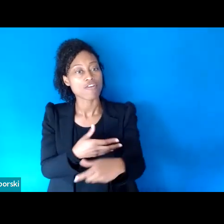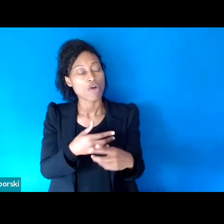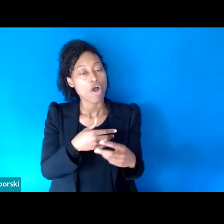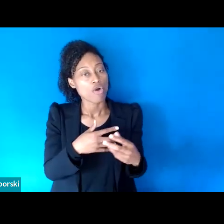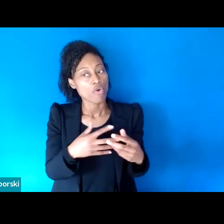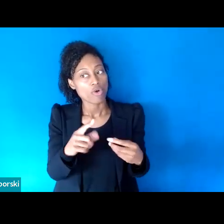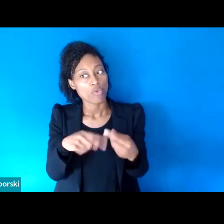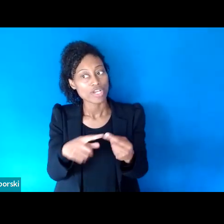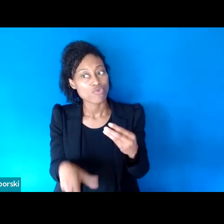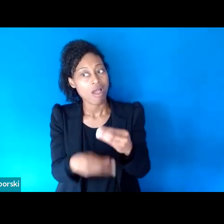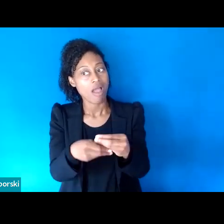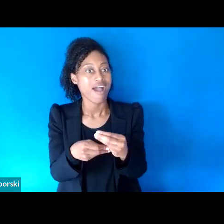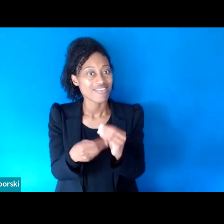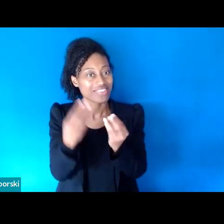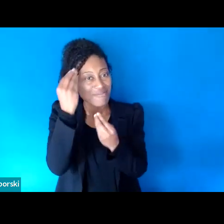For a long time,